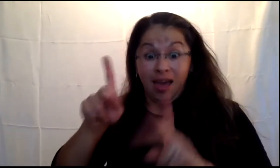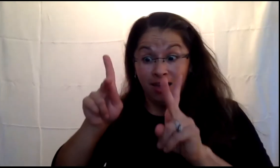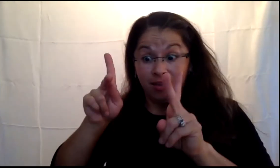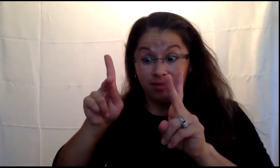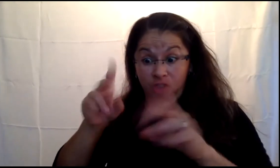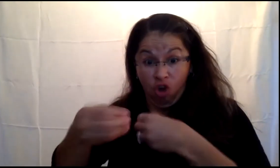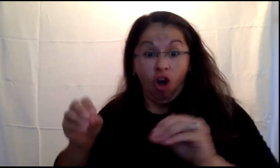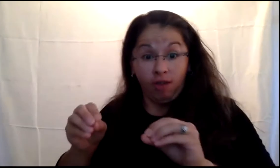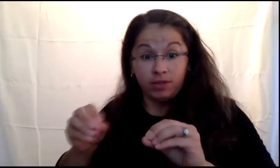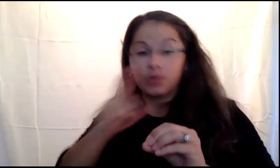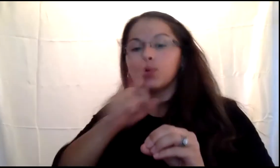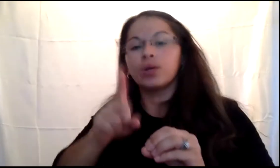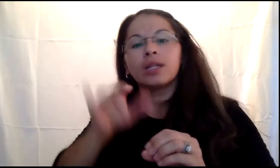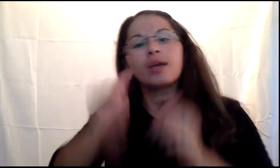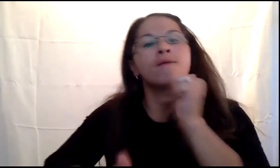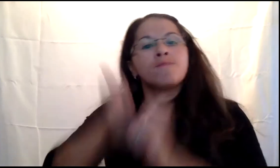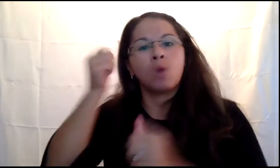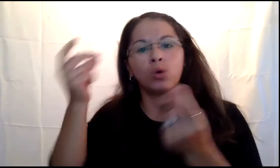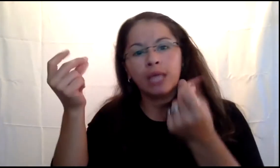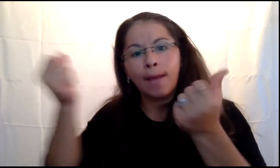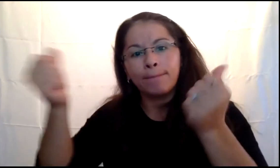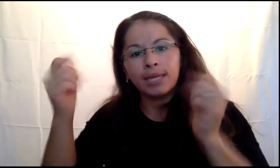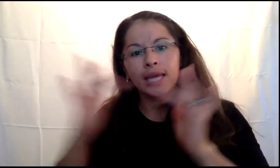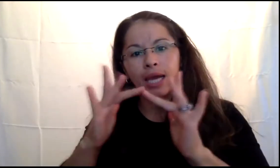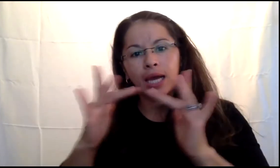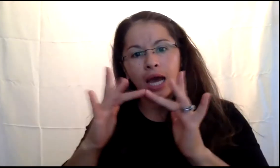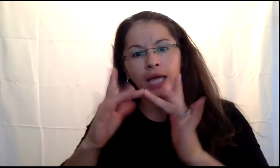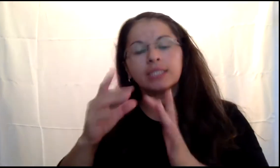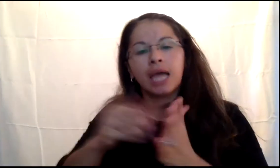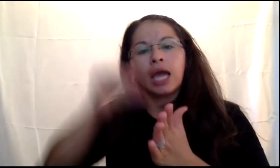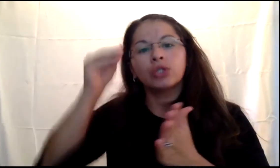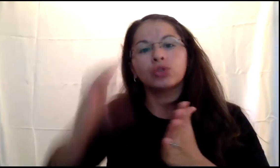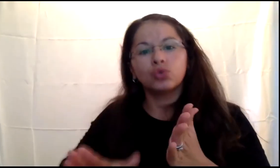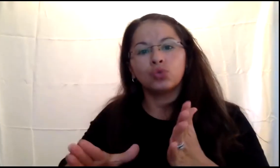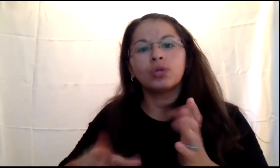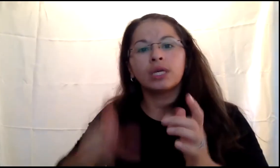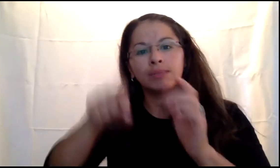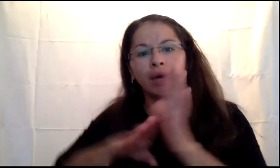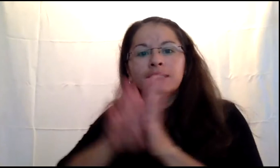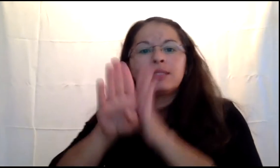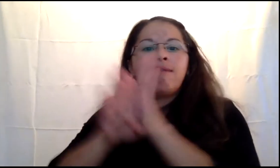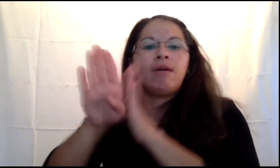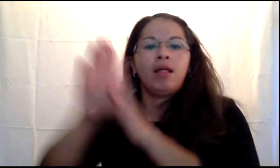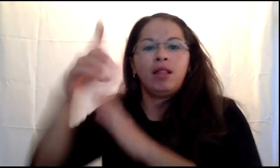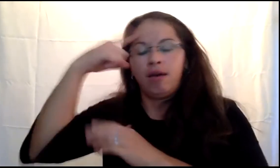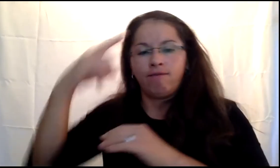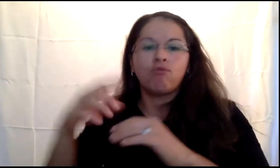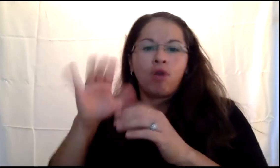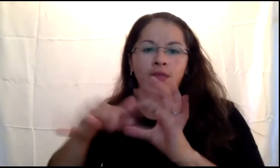most immediate contact that students will have to start building that relationship, and then just ask. And if your admission counselor or